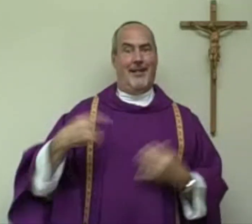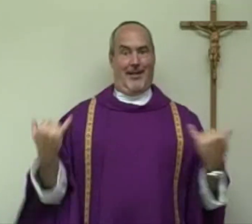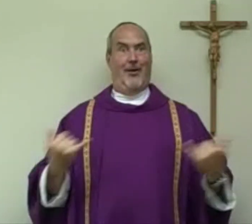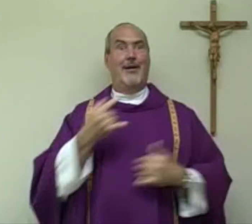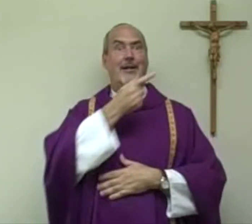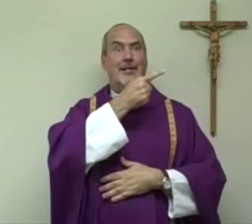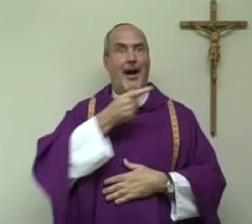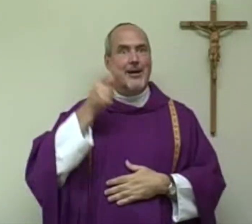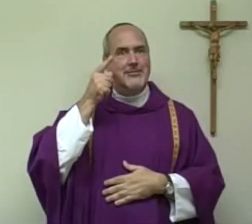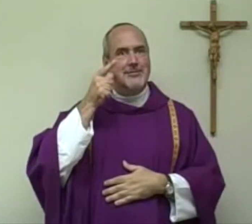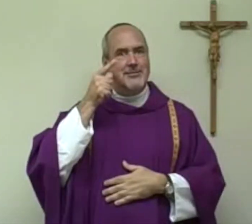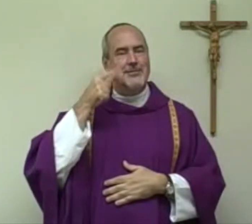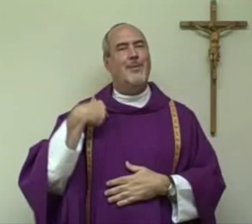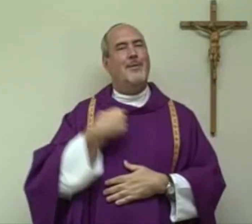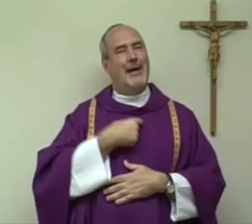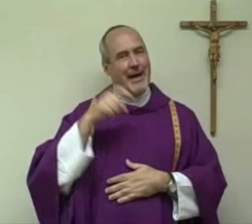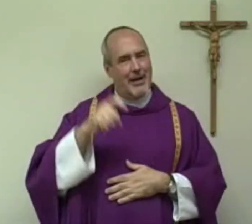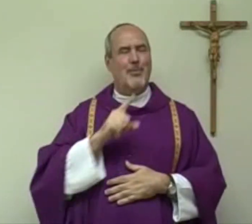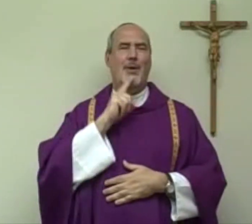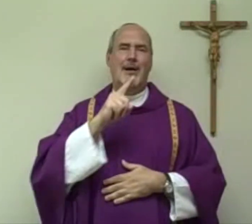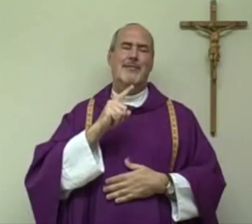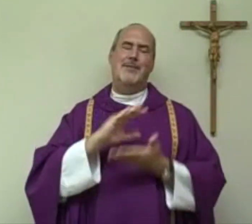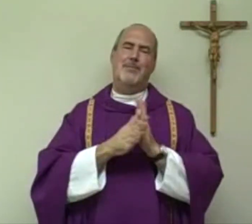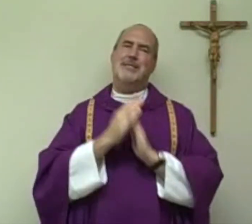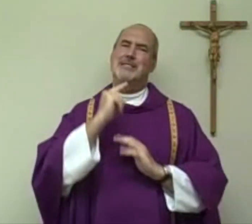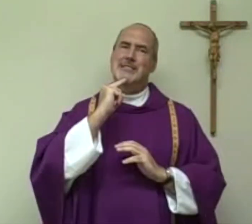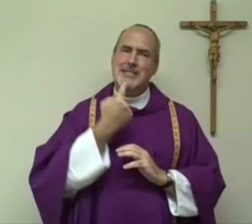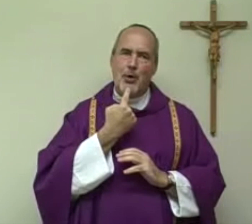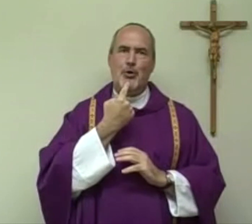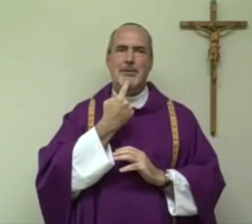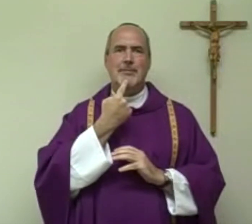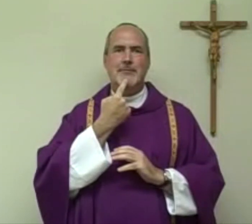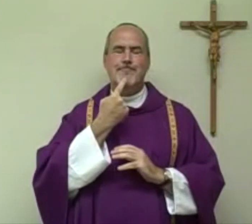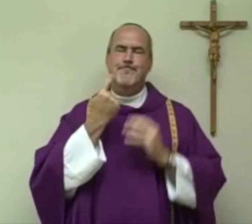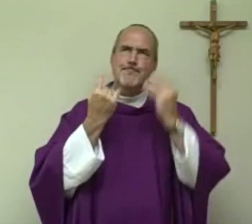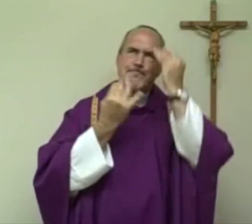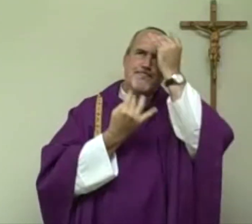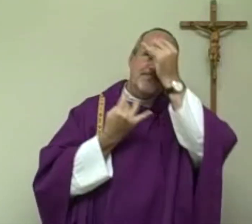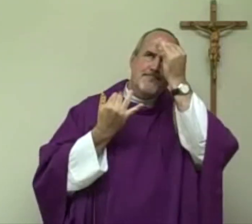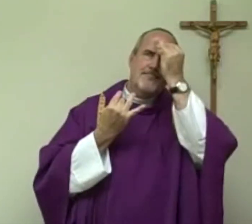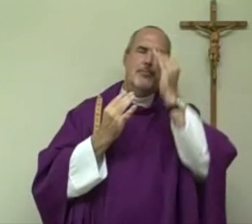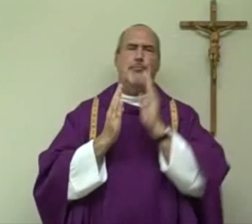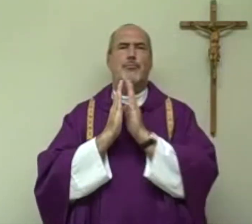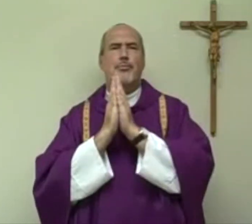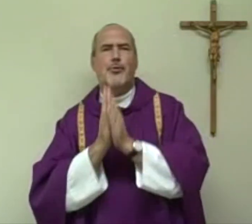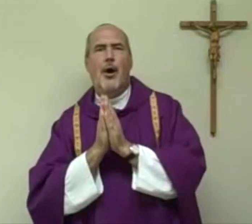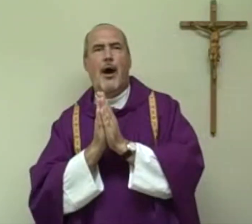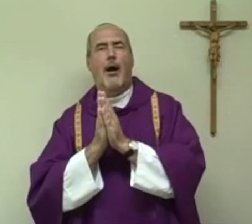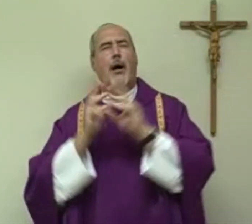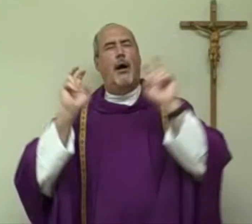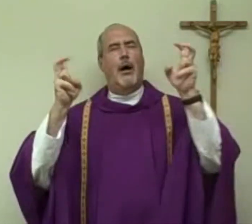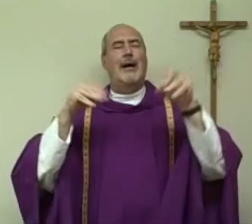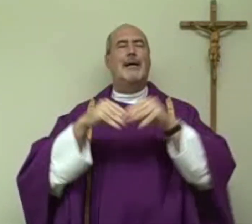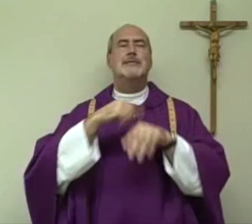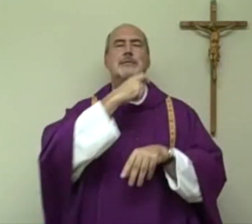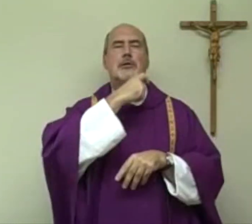regardless. So for all of us during Lent, we need to really be serious about our faith. We need to